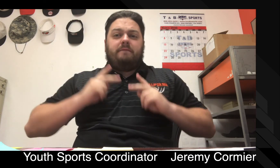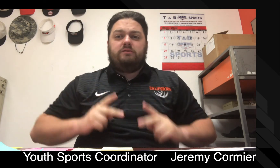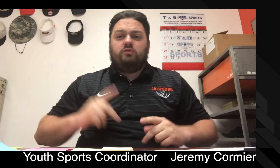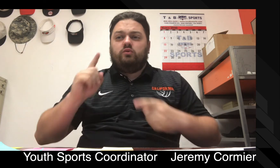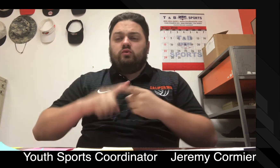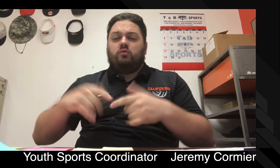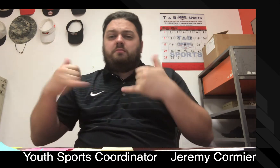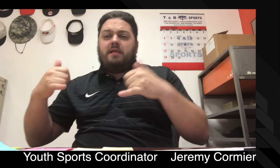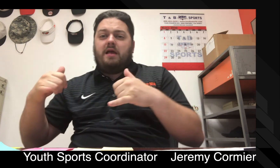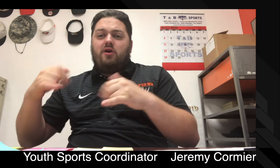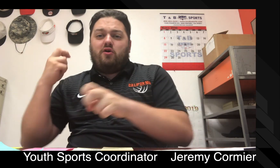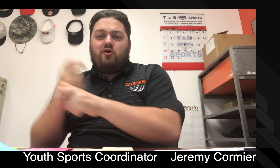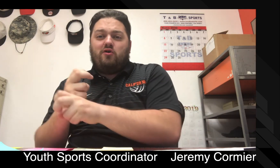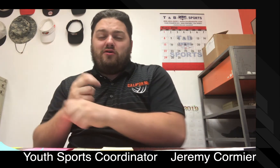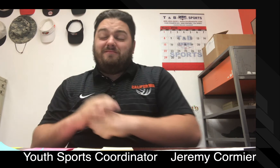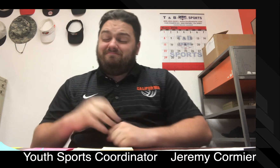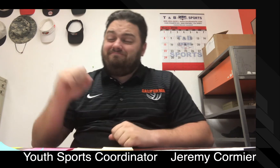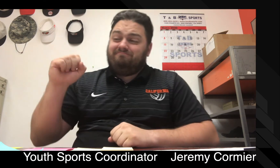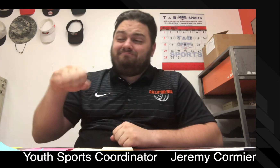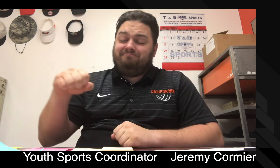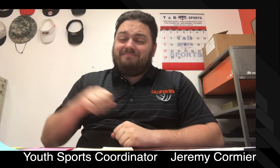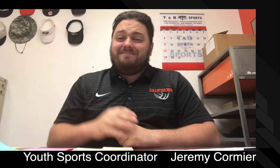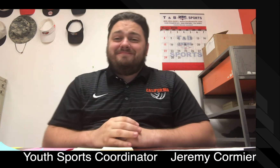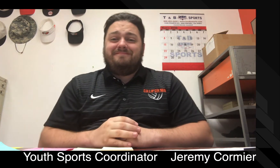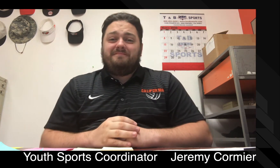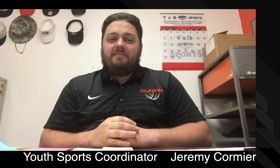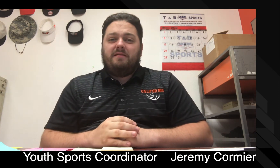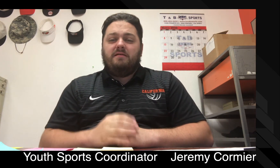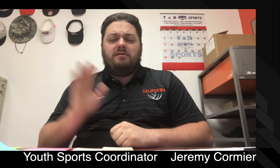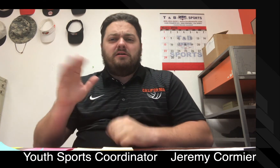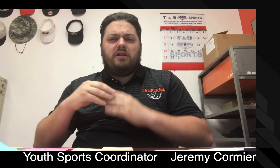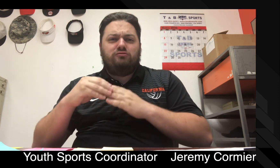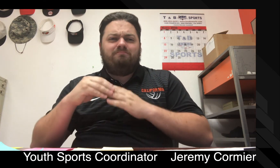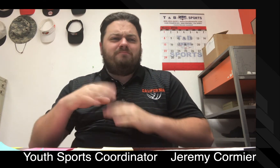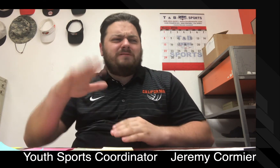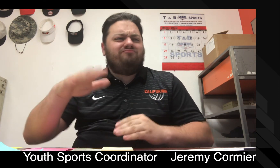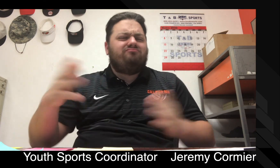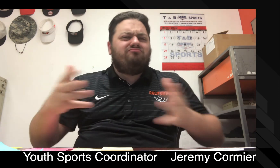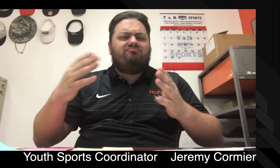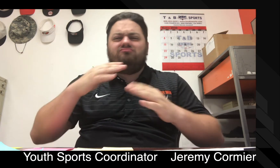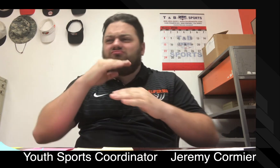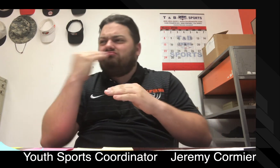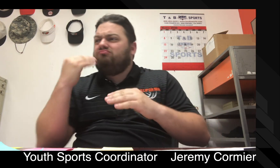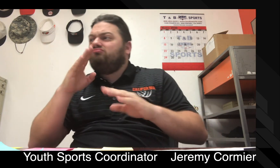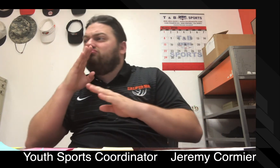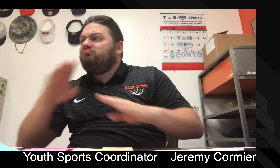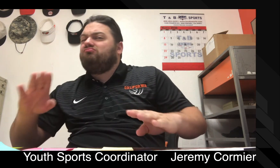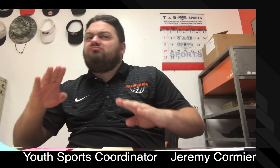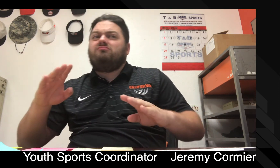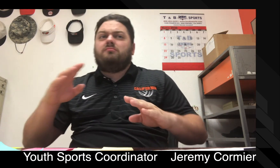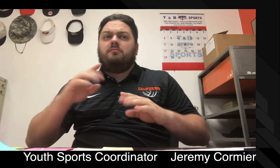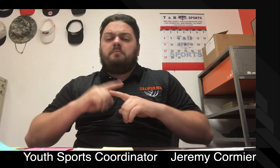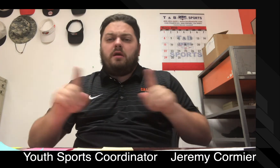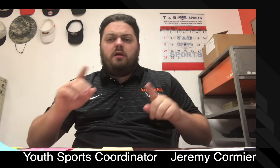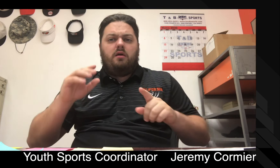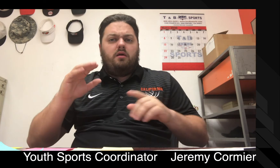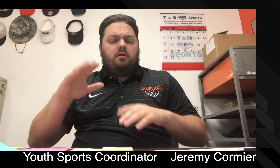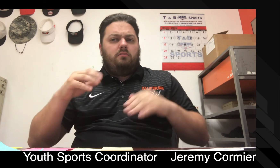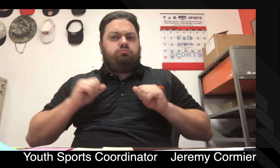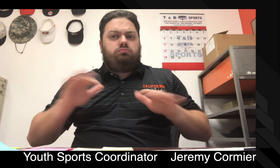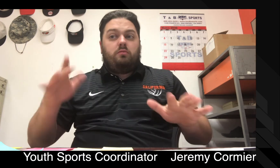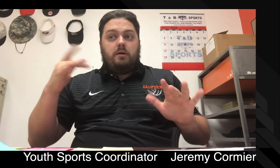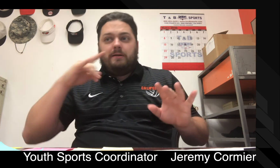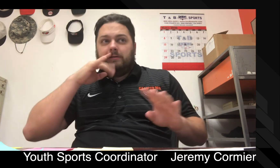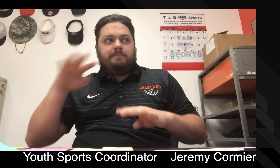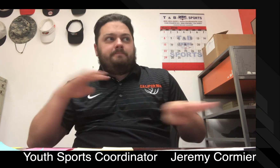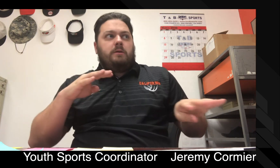understanding, oh, I have to practice hard to play hard. True. His leadership, encouragement, it's